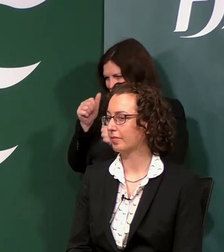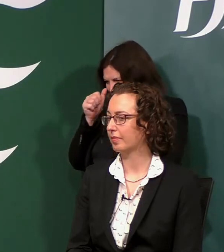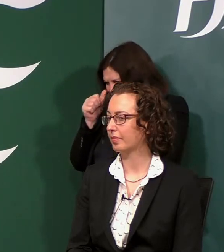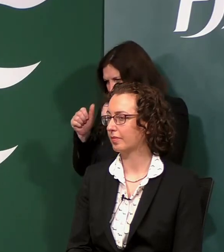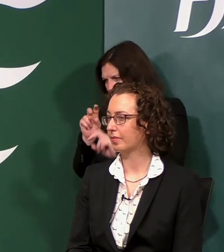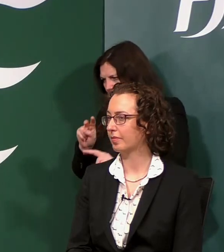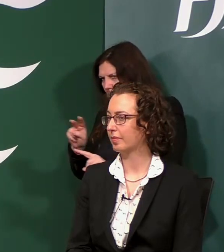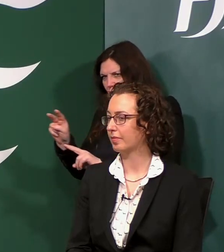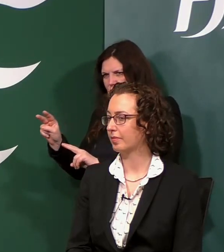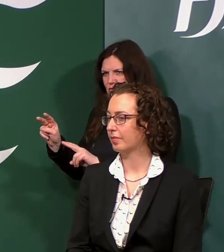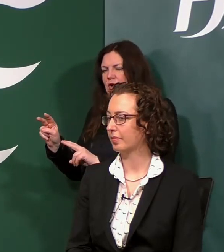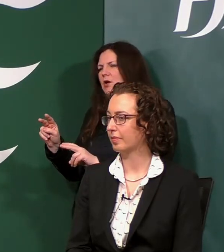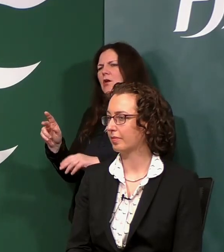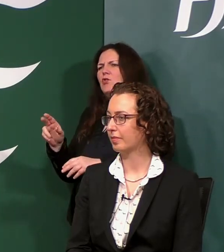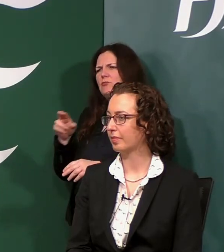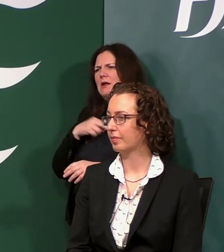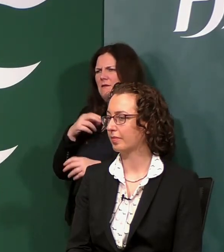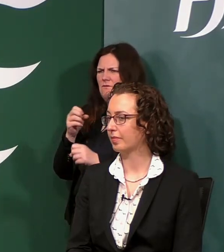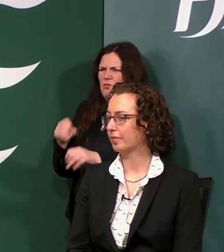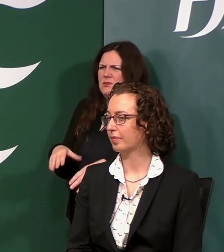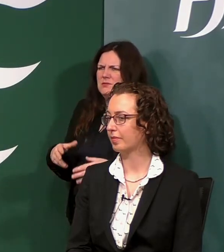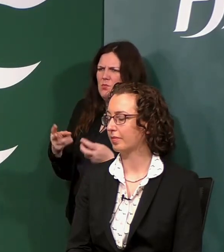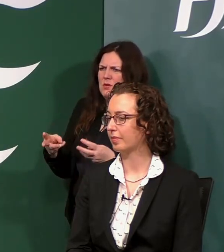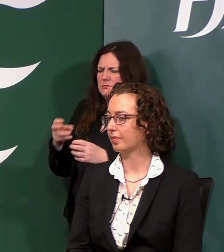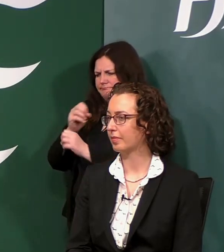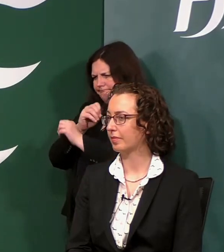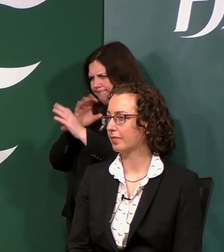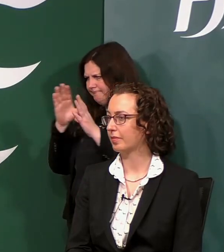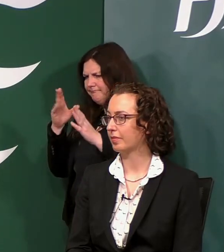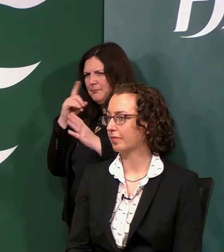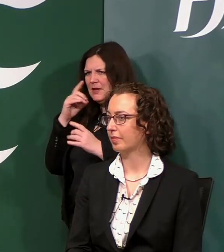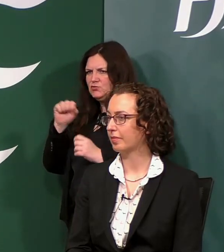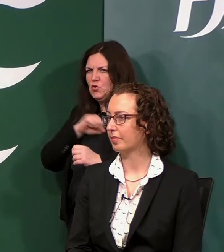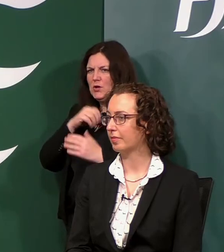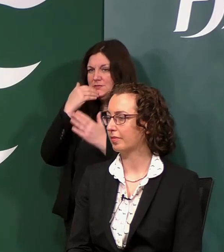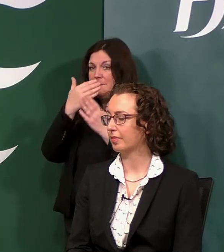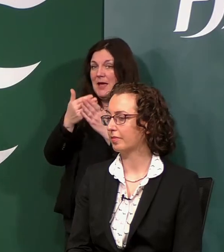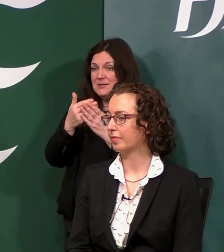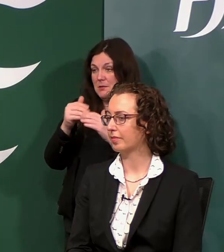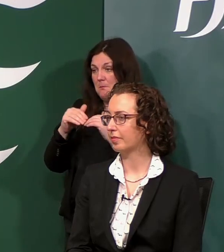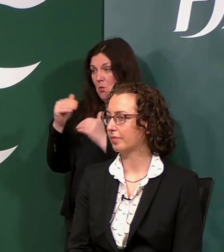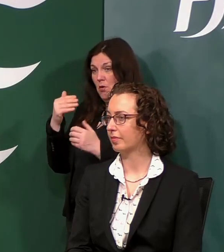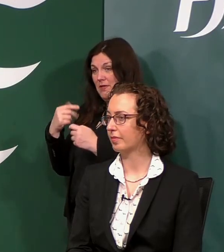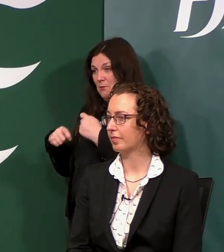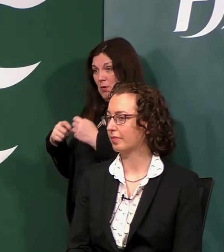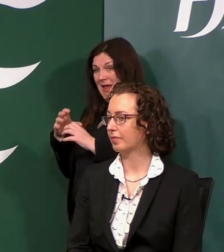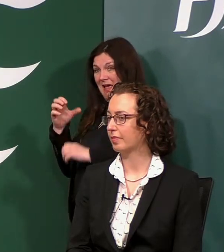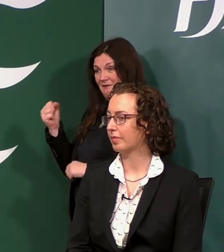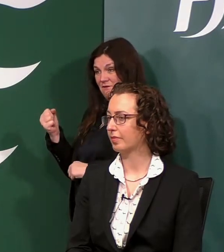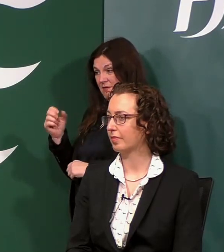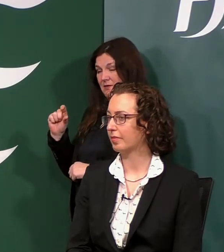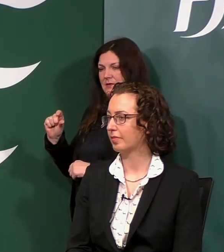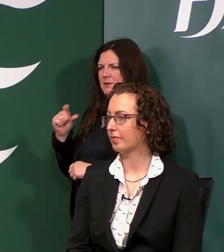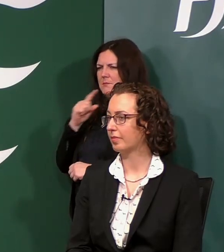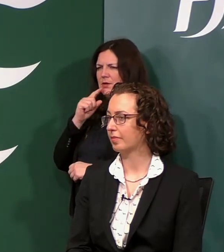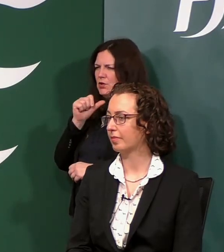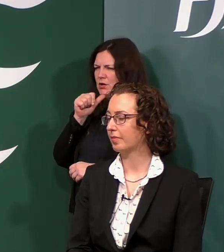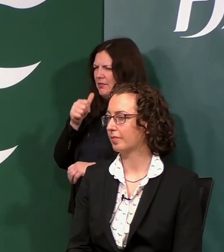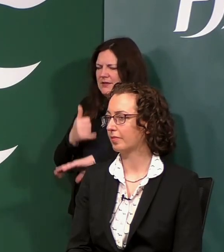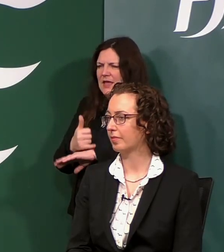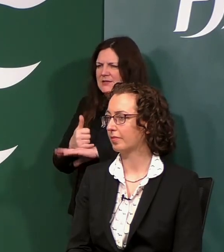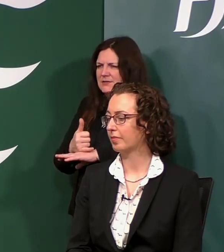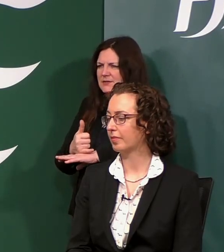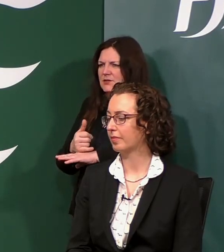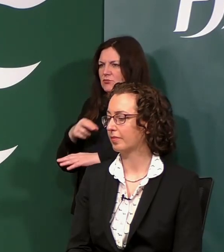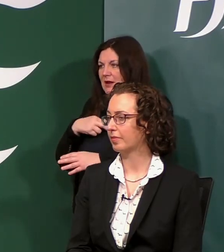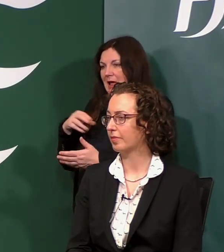monitor. Clearly, we'd like to get to a point, I suppose, where the demand is almost greater than what we'd have where we were before, but we're not at that point at the moment, clearly.